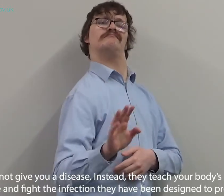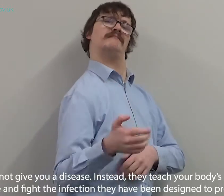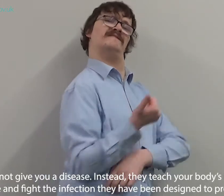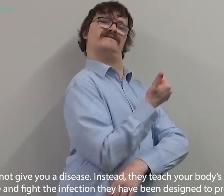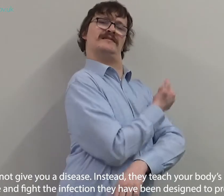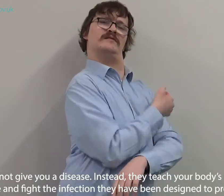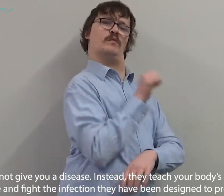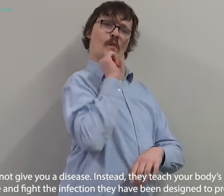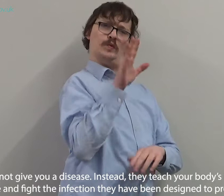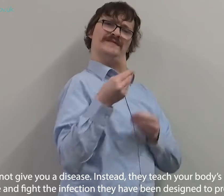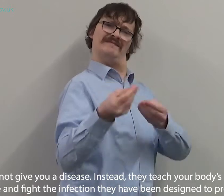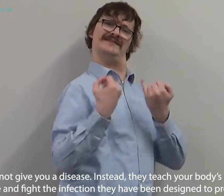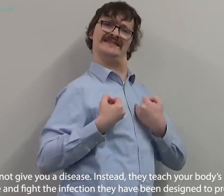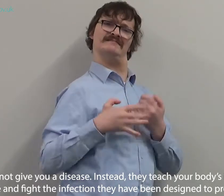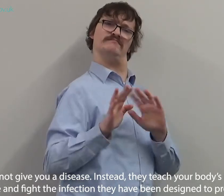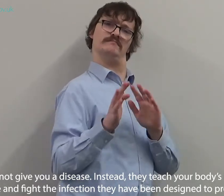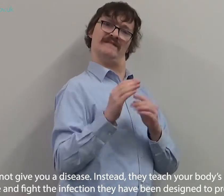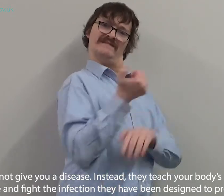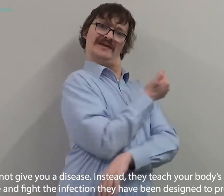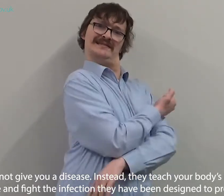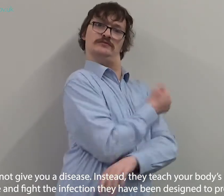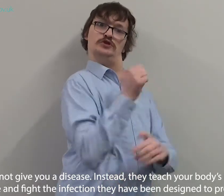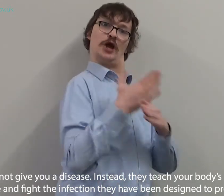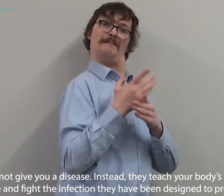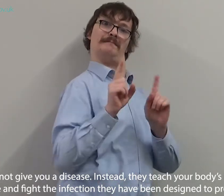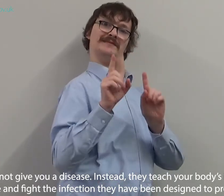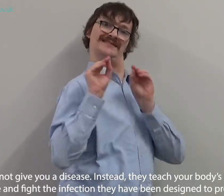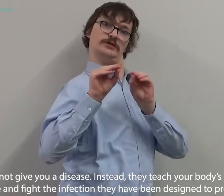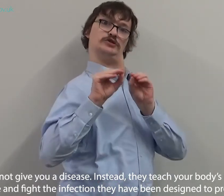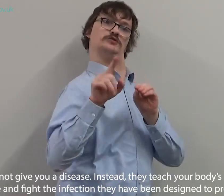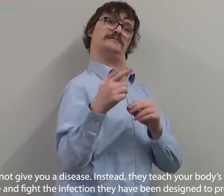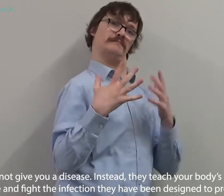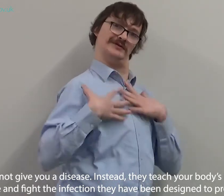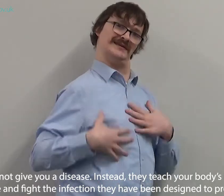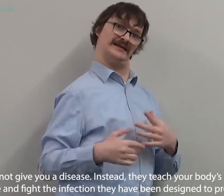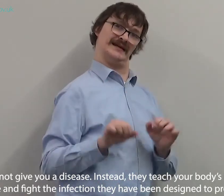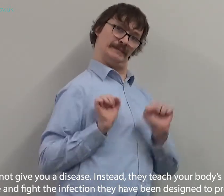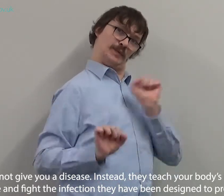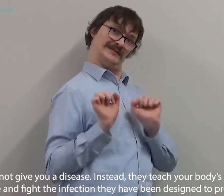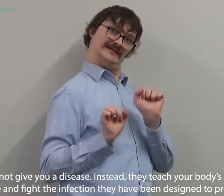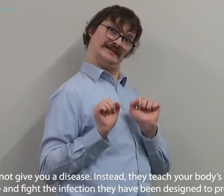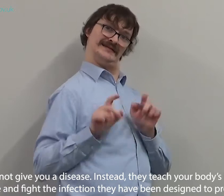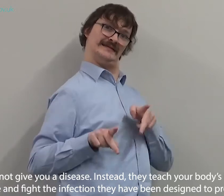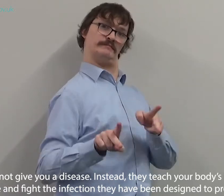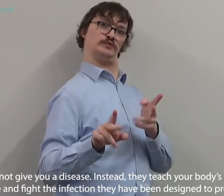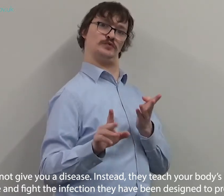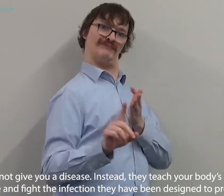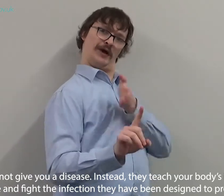Vaccines do not give you a disease. Instead, they teach your body's immune system to recognise and fight the infection they've been